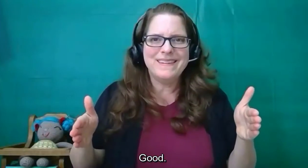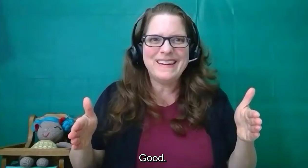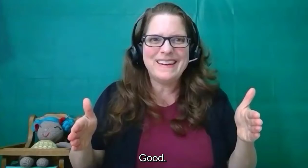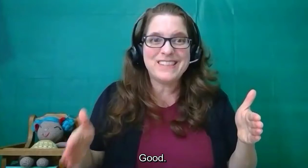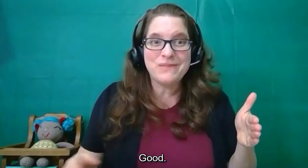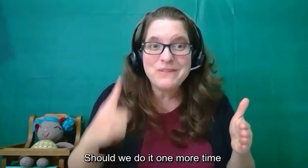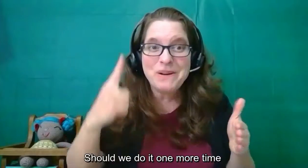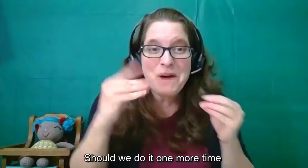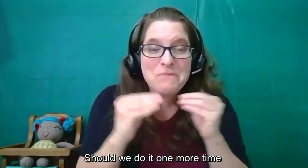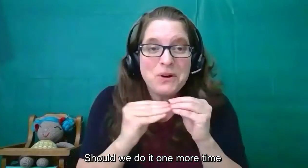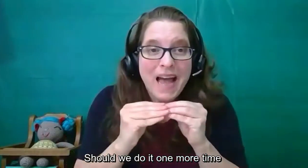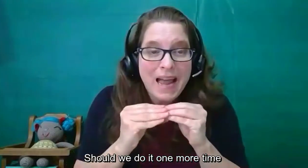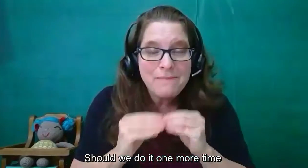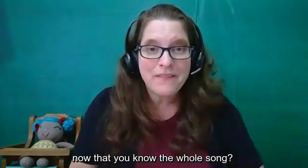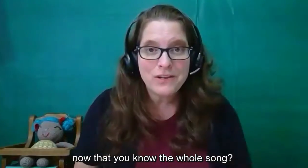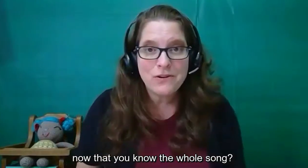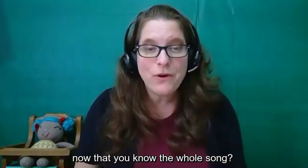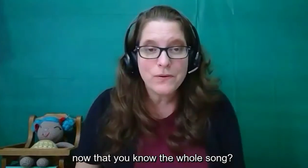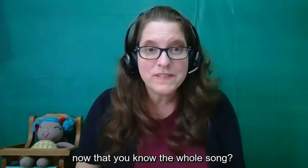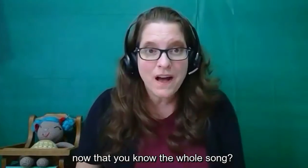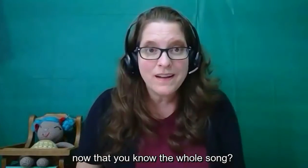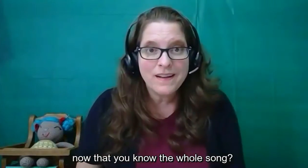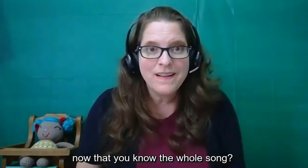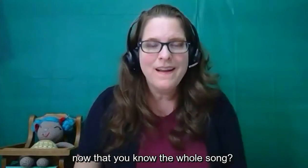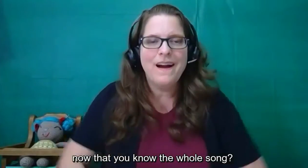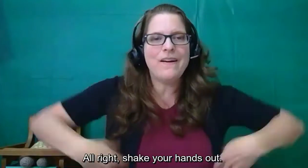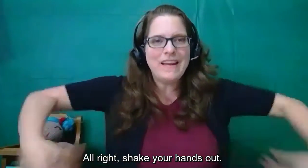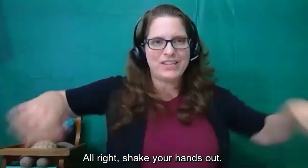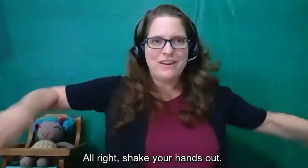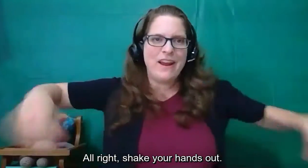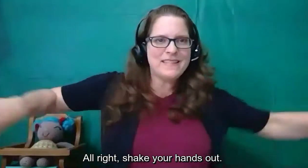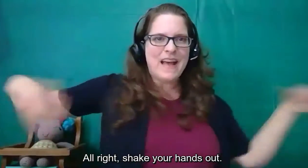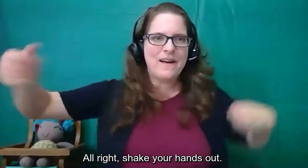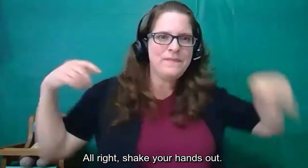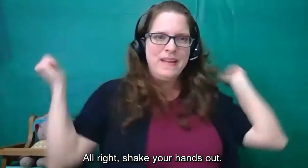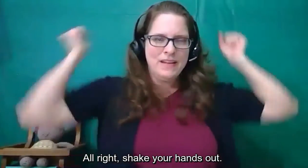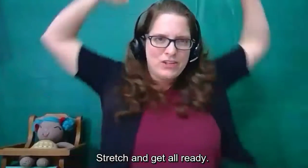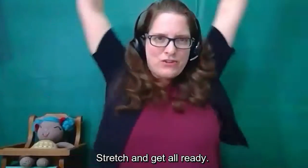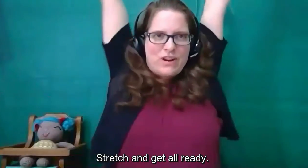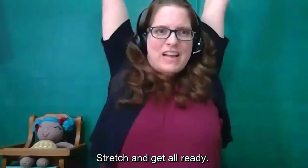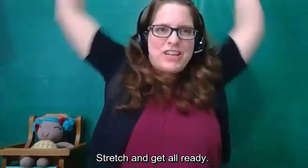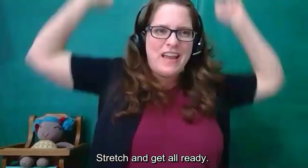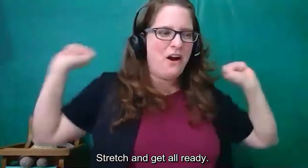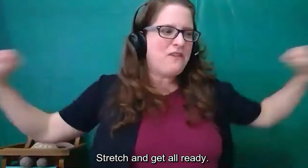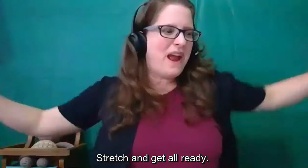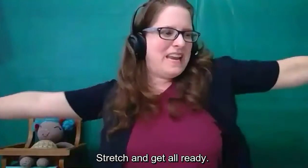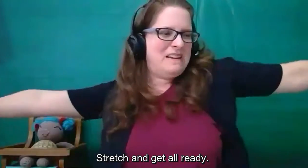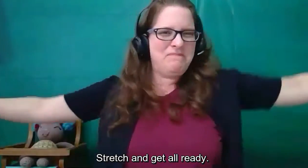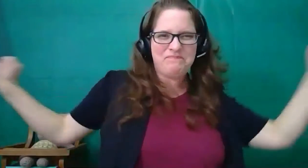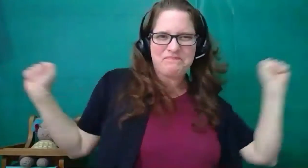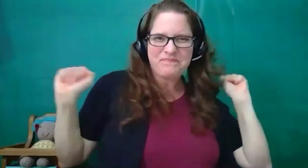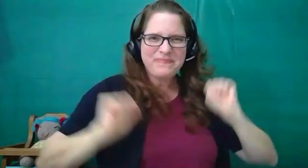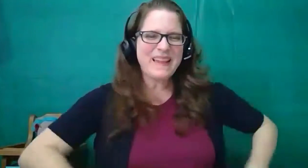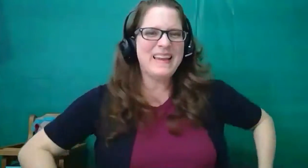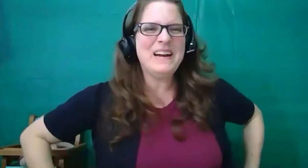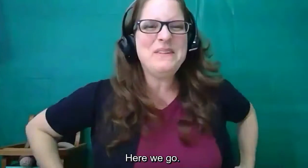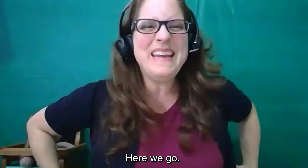Good. Should we do it one more time now that you know the whole song? All right, shake your hands out, stretch and get all ready. Here we